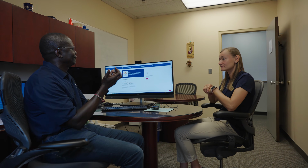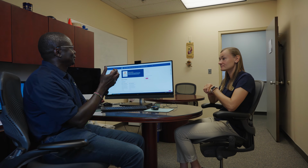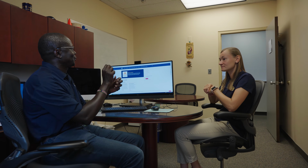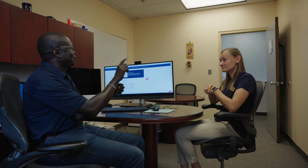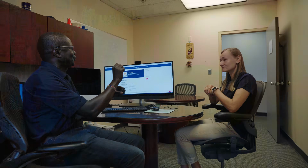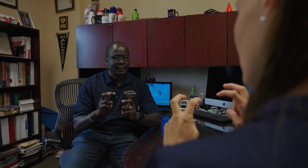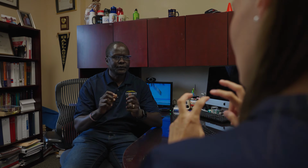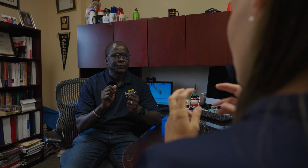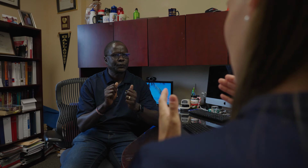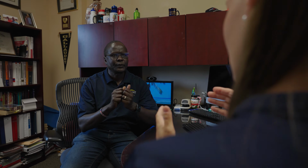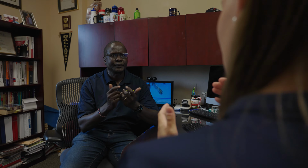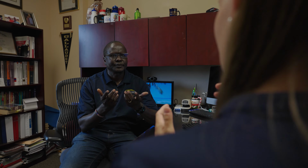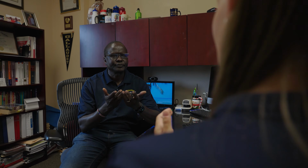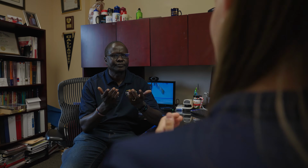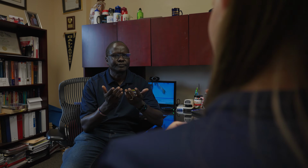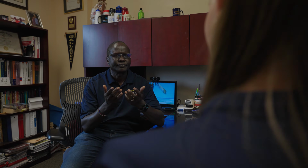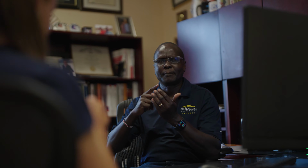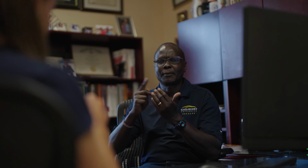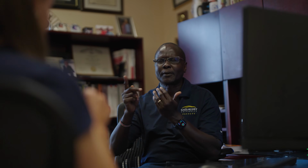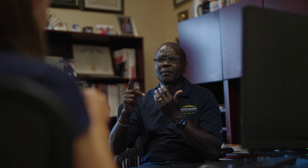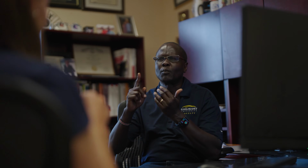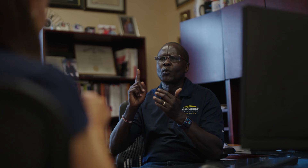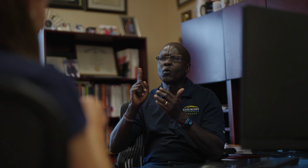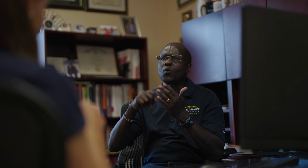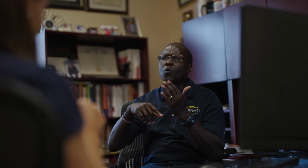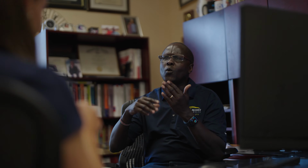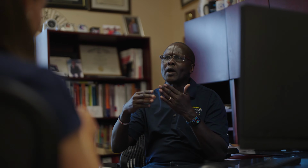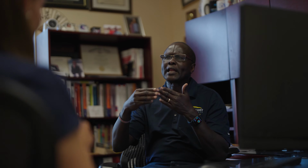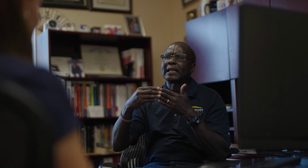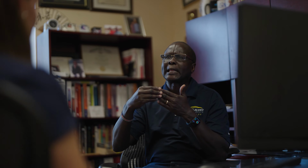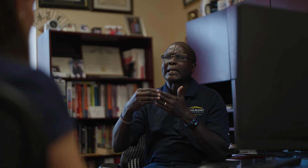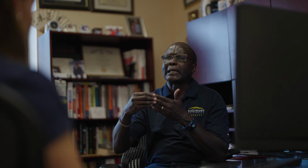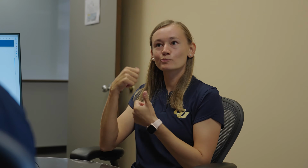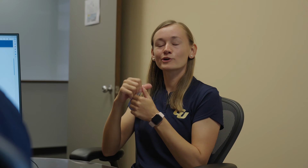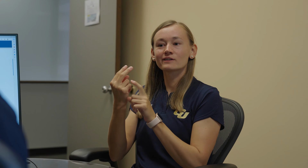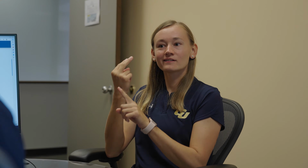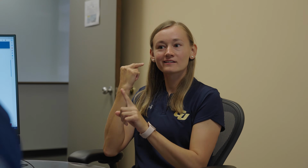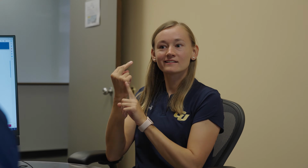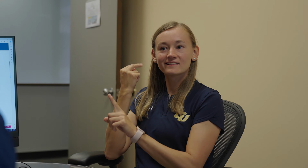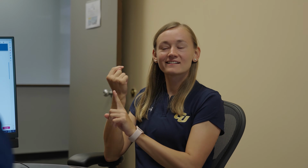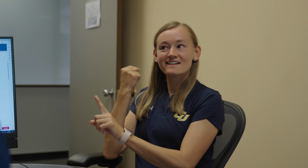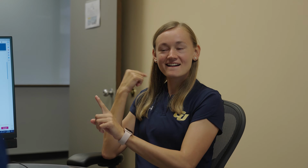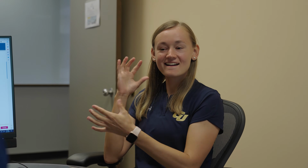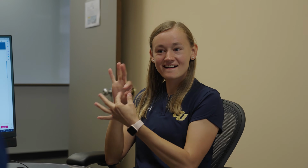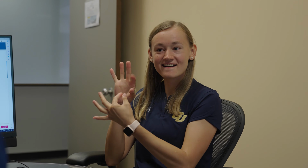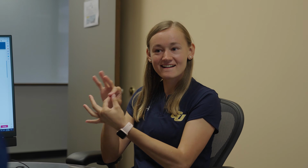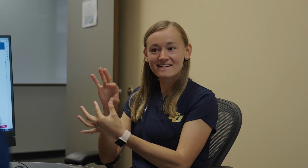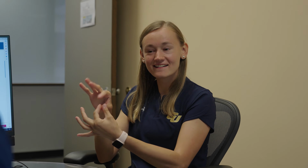want, and my teachers were great supporters and gave me encouragement to take internships to see what I liked. I interned on campus,